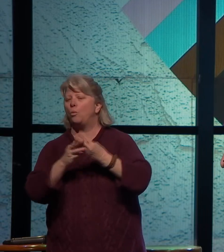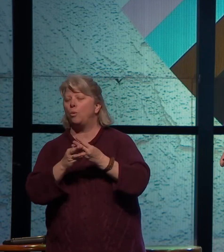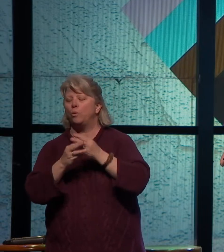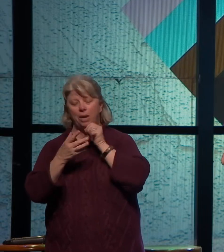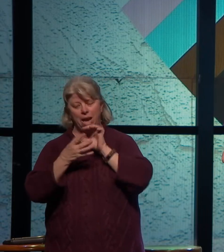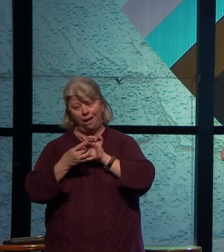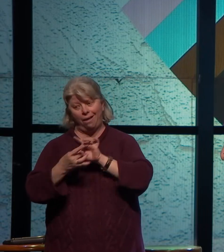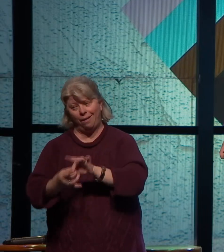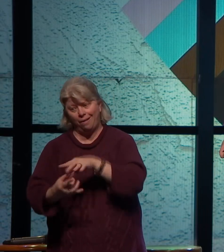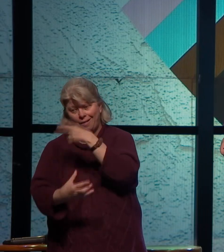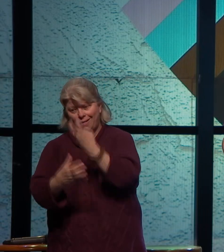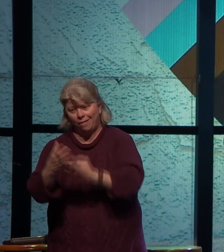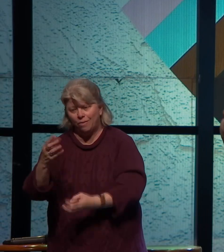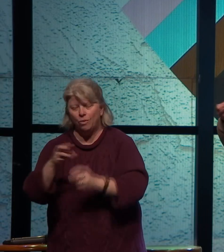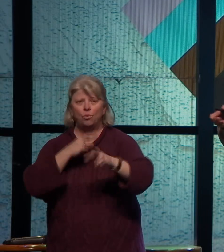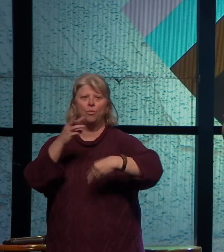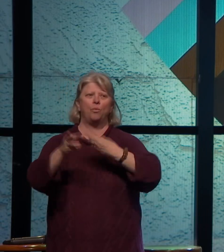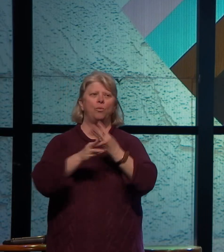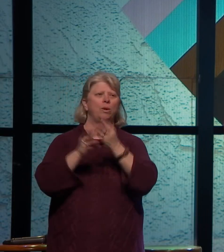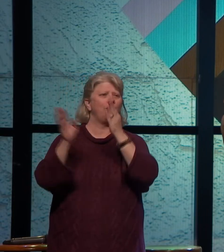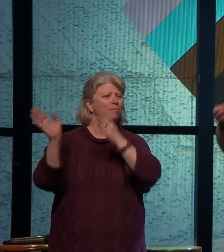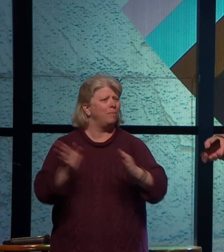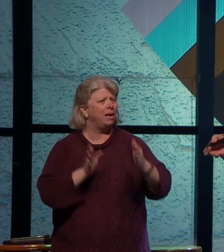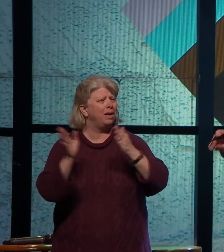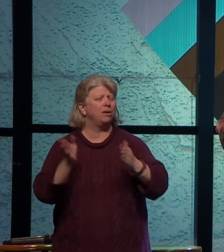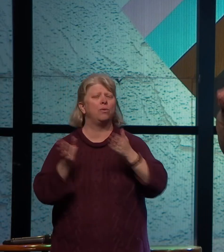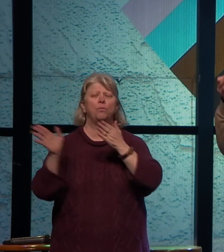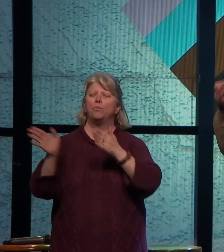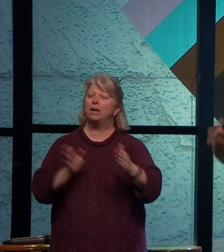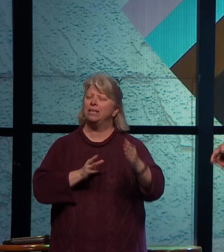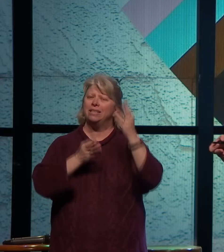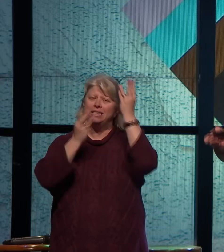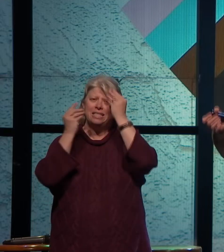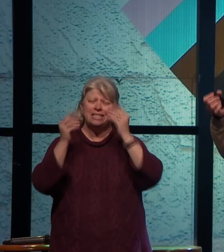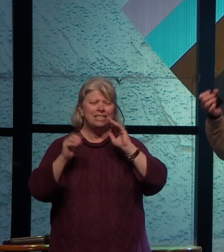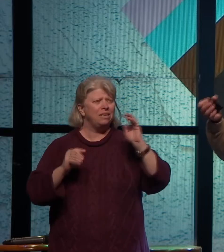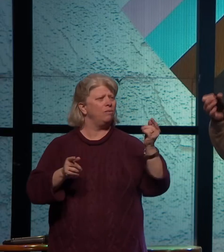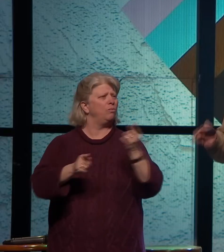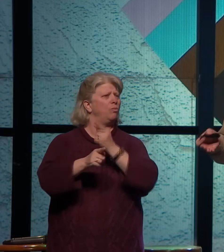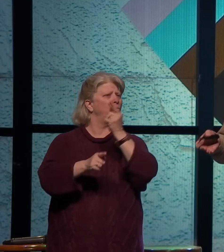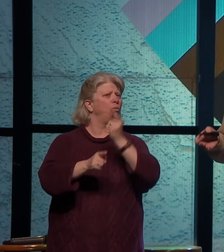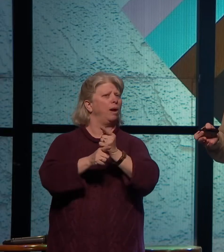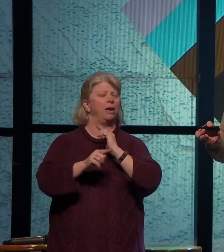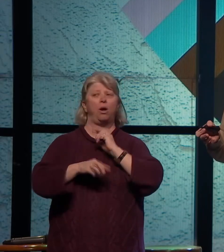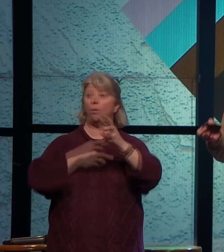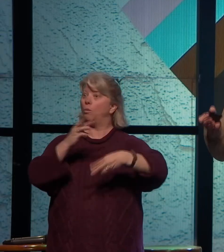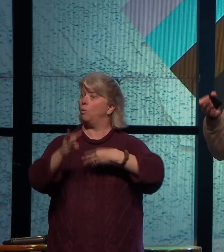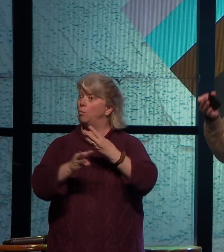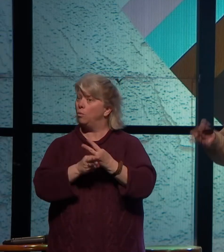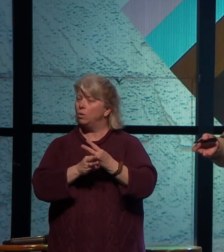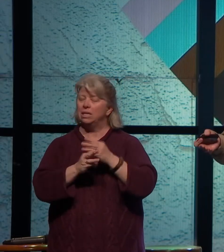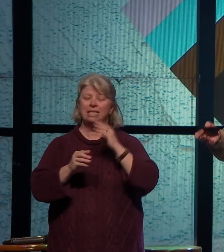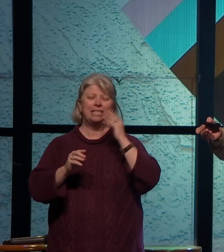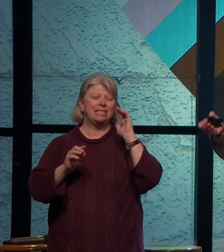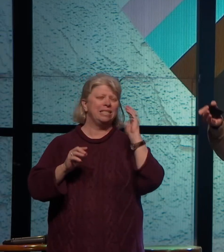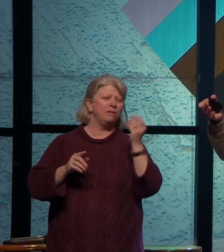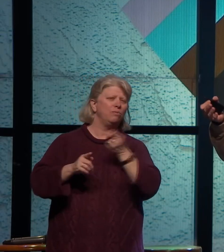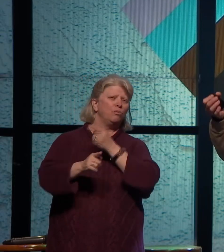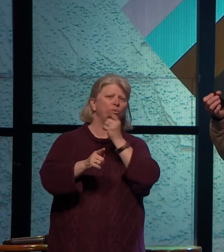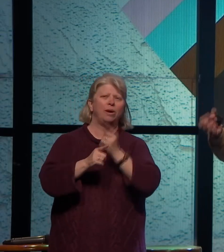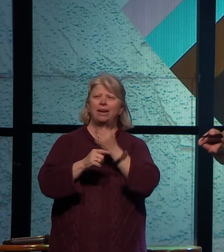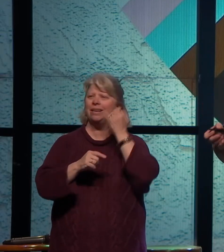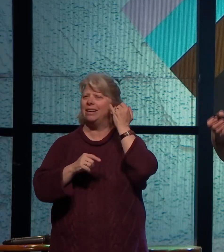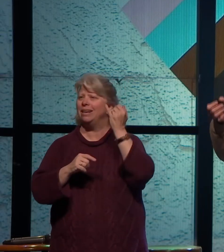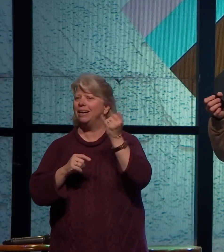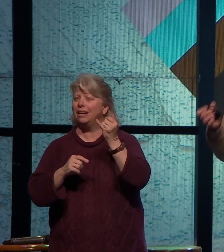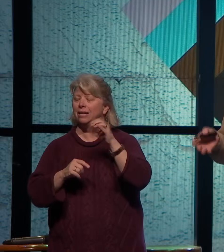world. Like there's patterns and there's ways of thinking that seem right to our world, that seem right to the idea